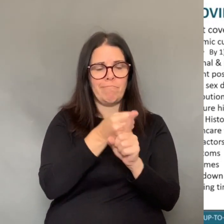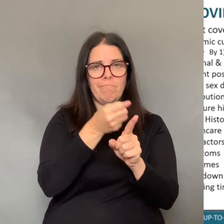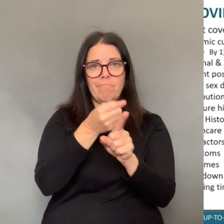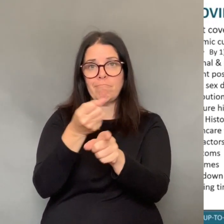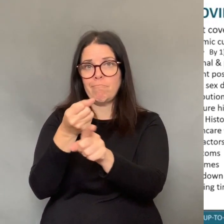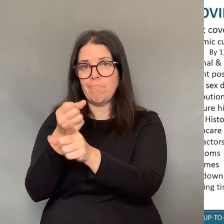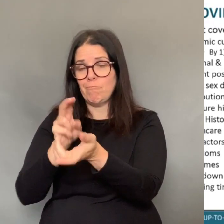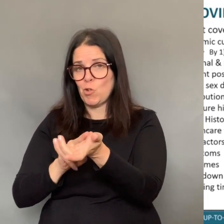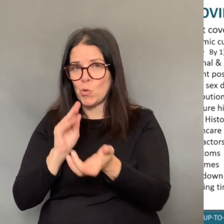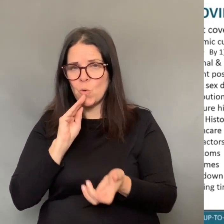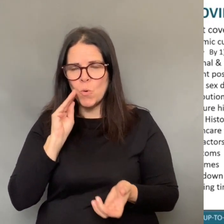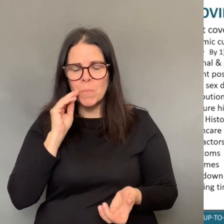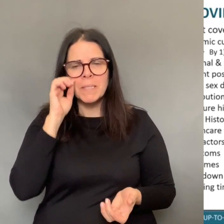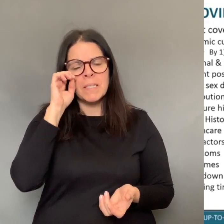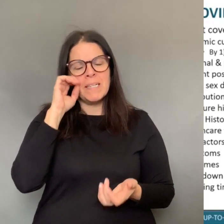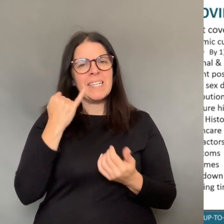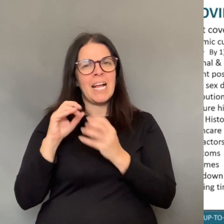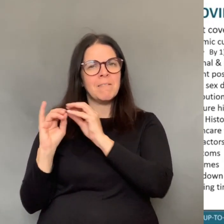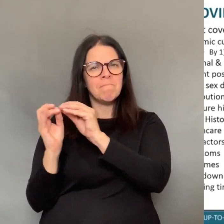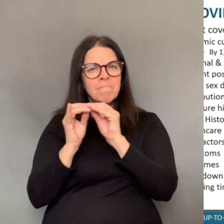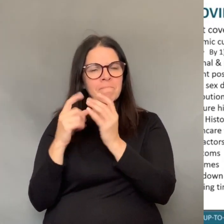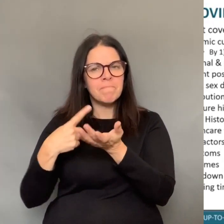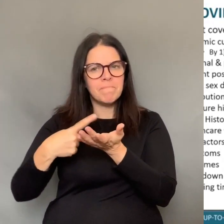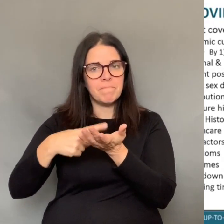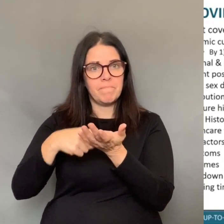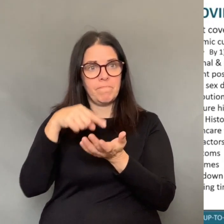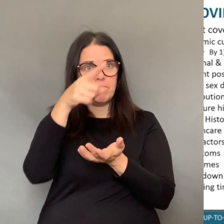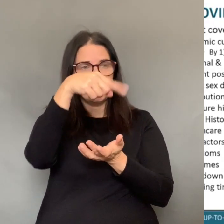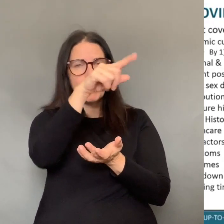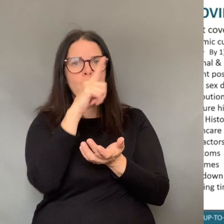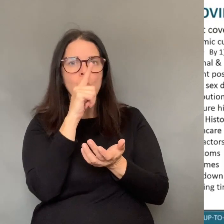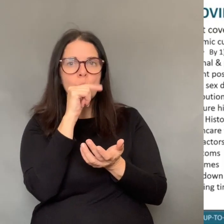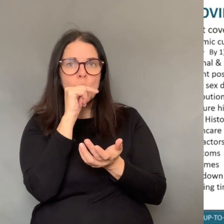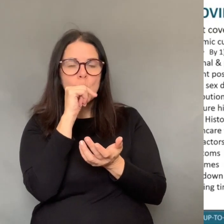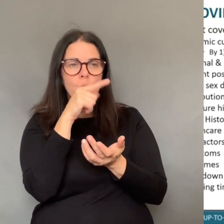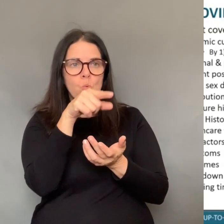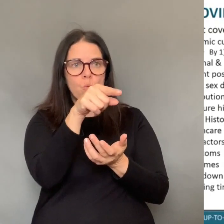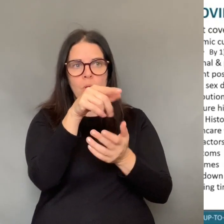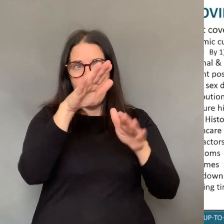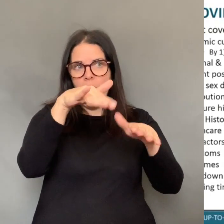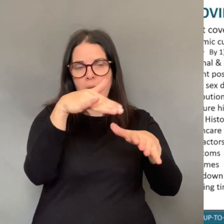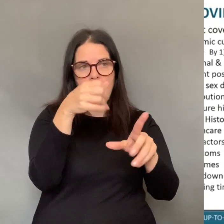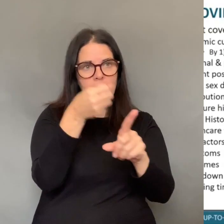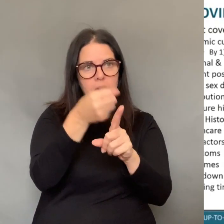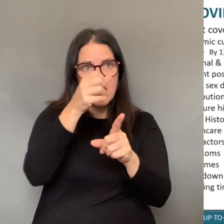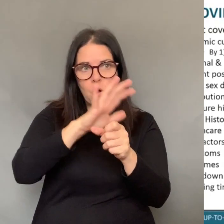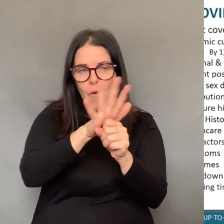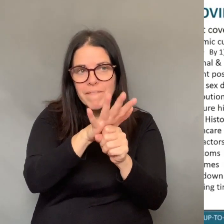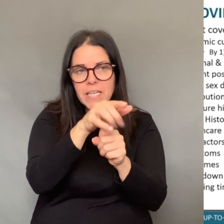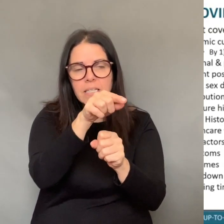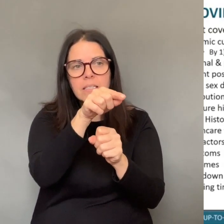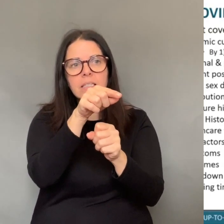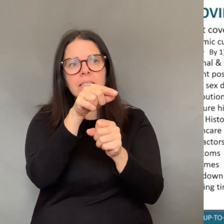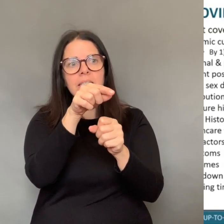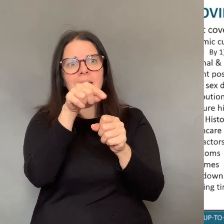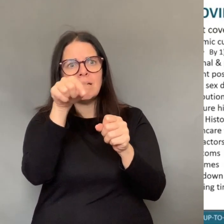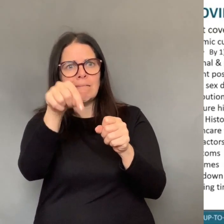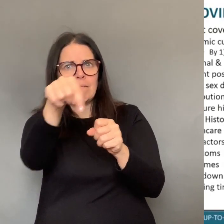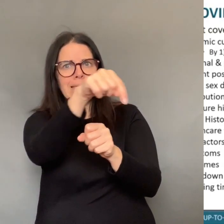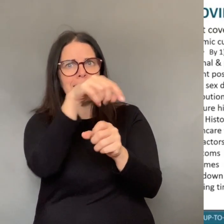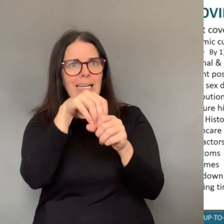home retirement homes to provide care and reduce the burden on these homes and also contain the disease as much as